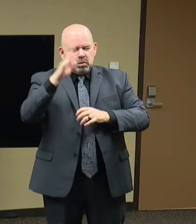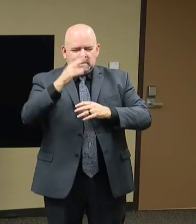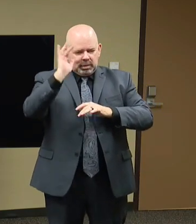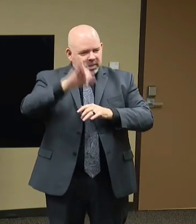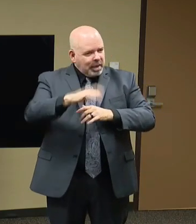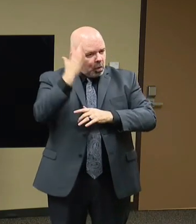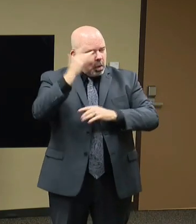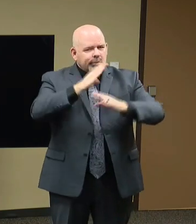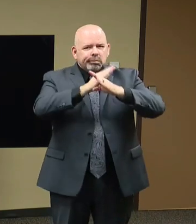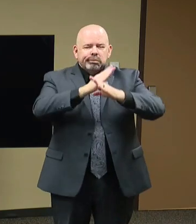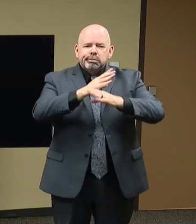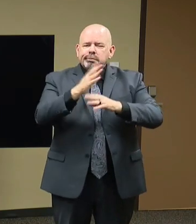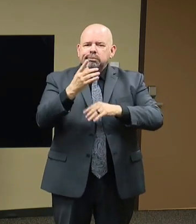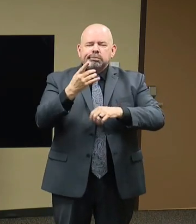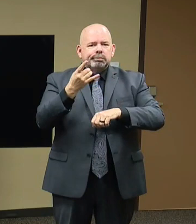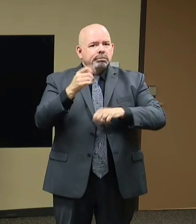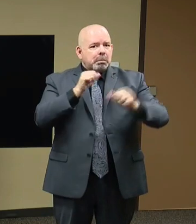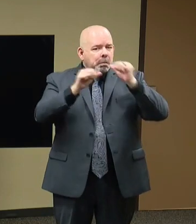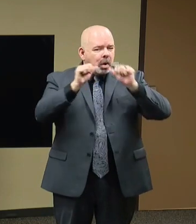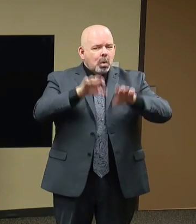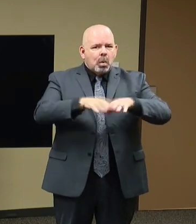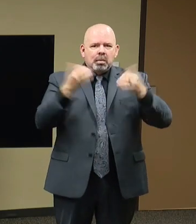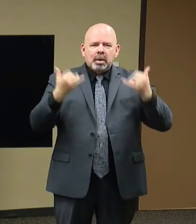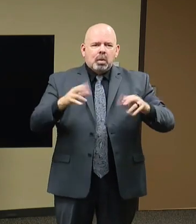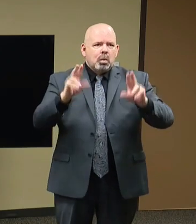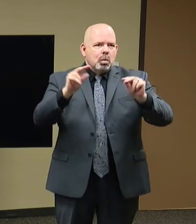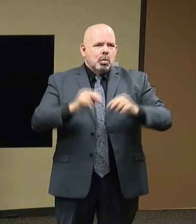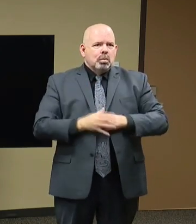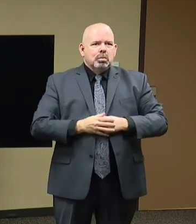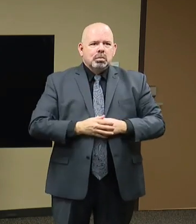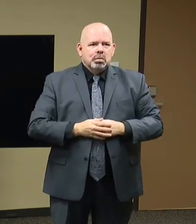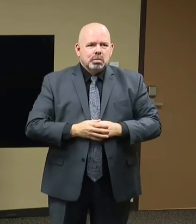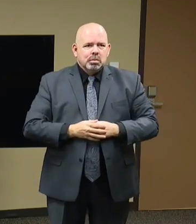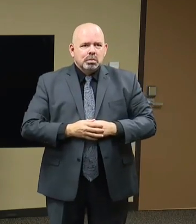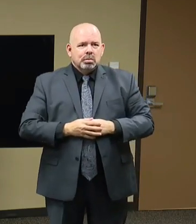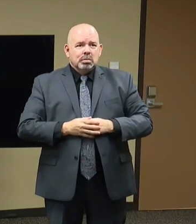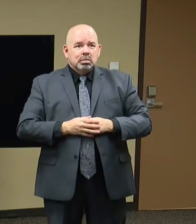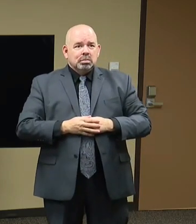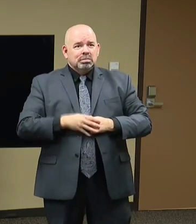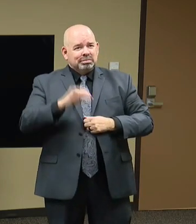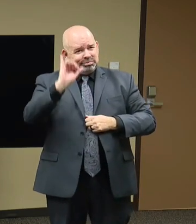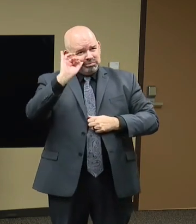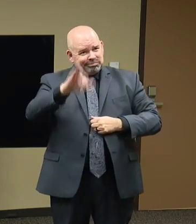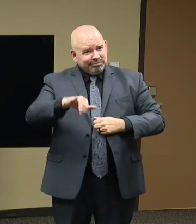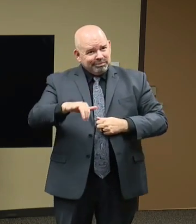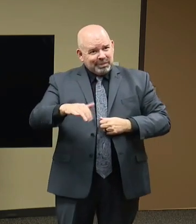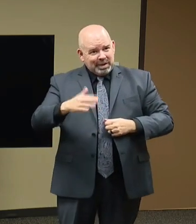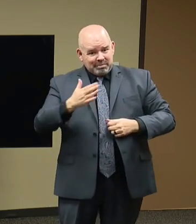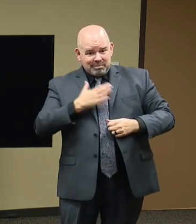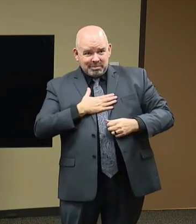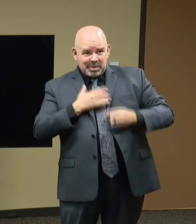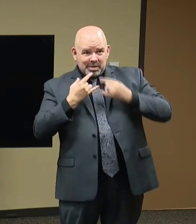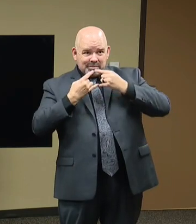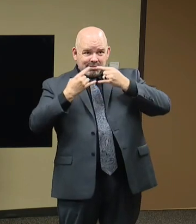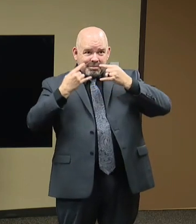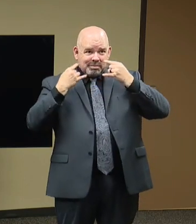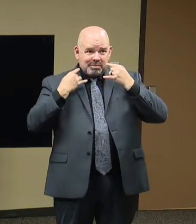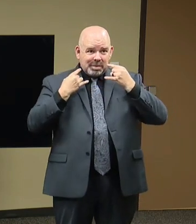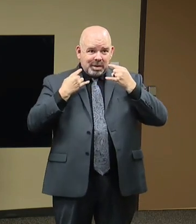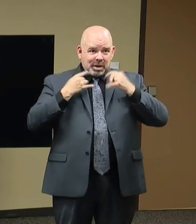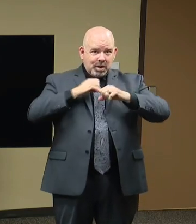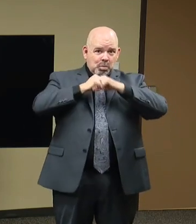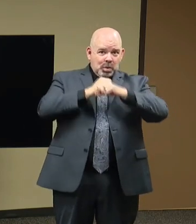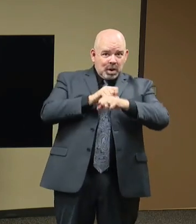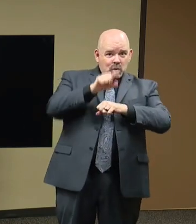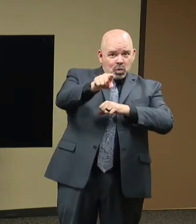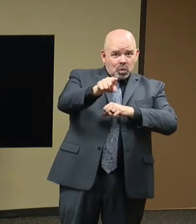masking, because my mask protects you, and your mask protects me, and so for